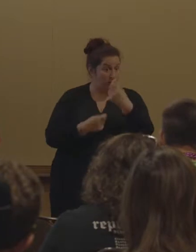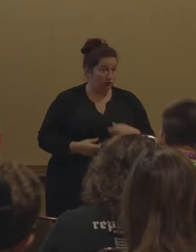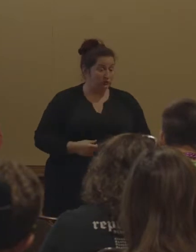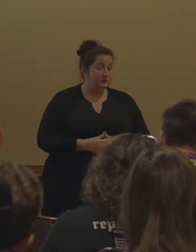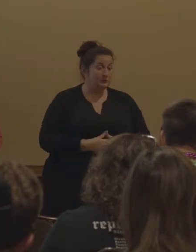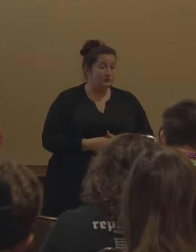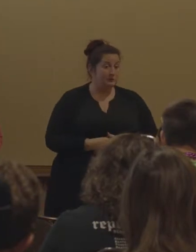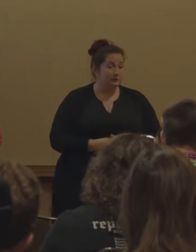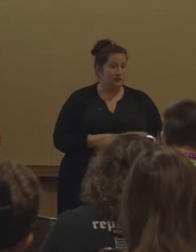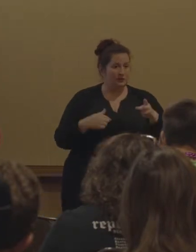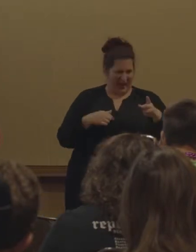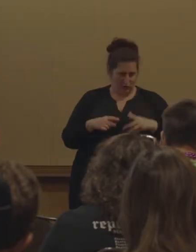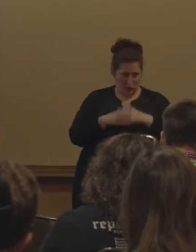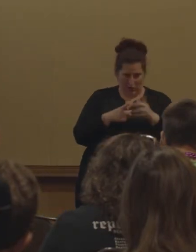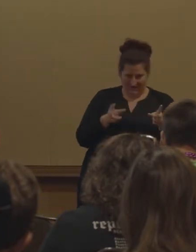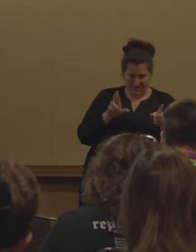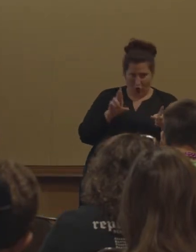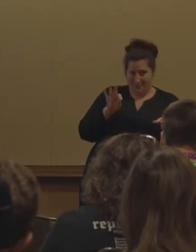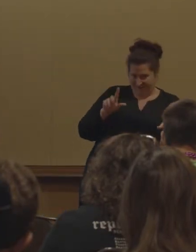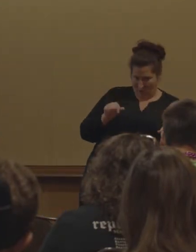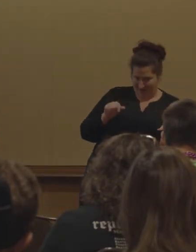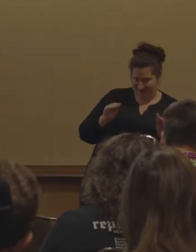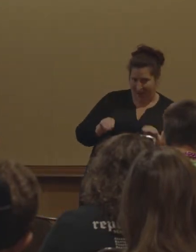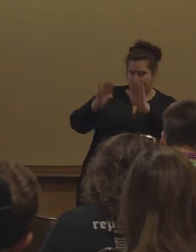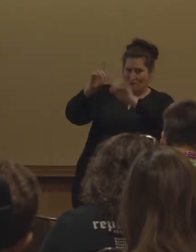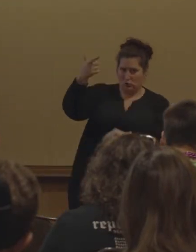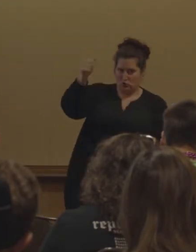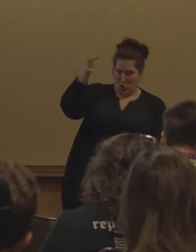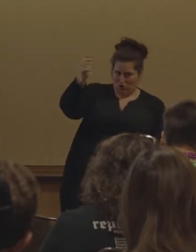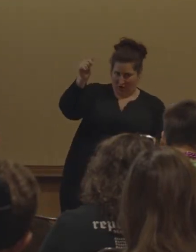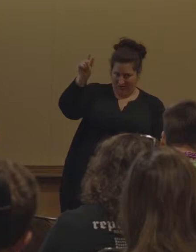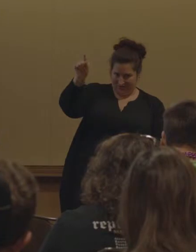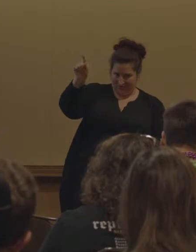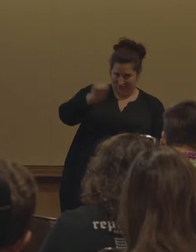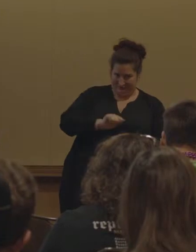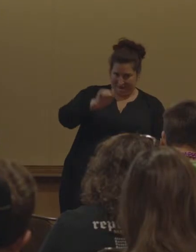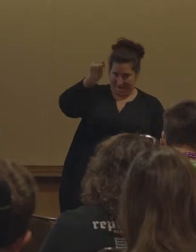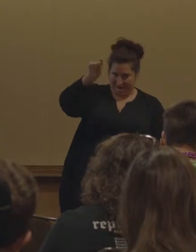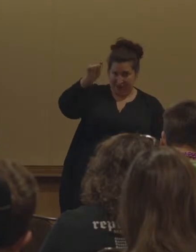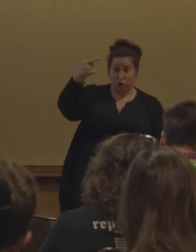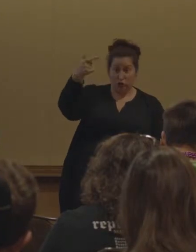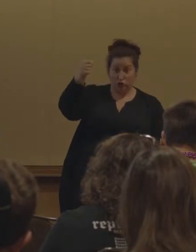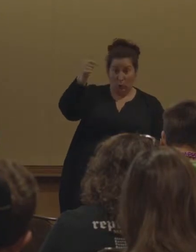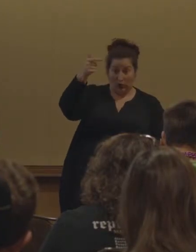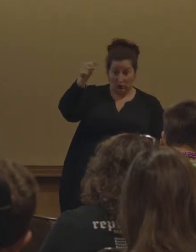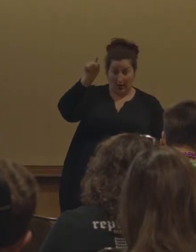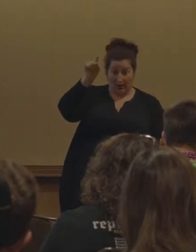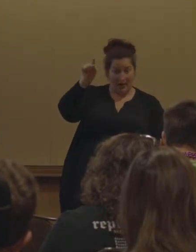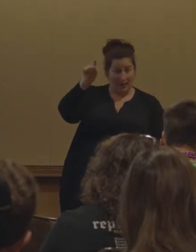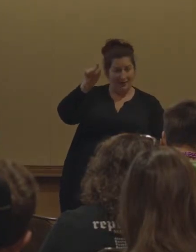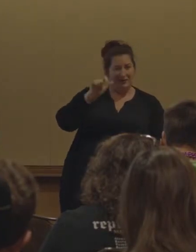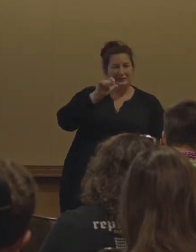Yes. I started voc rehab in Florida, then I moved to Georgia, and in Georgia,